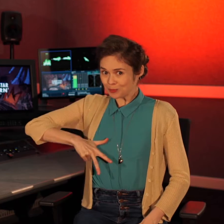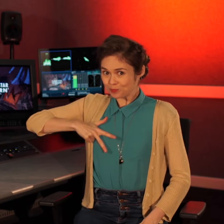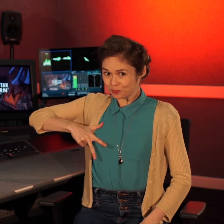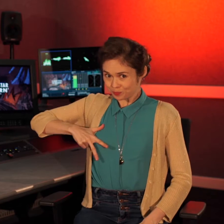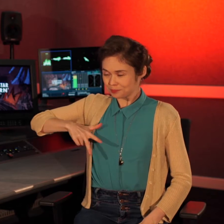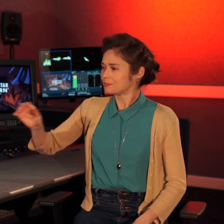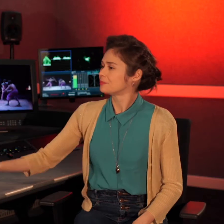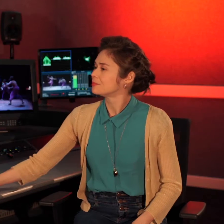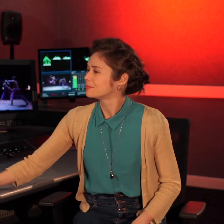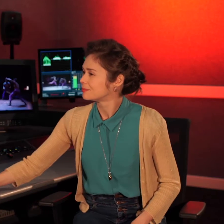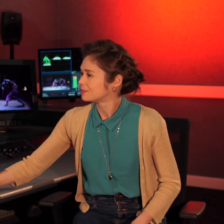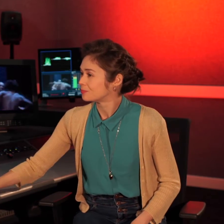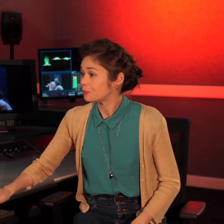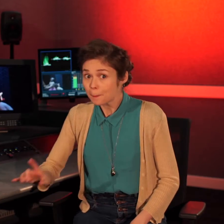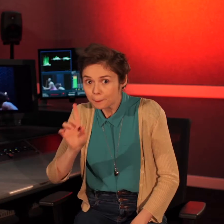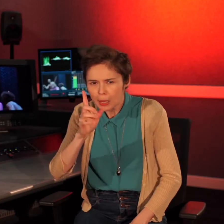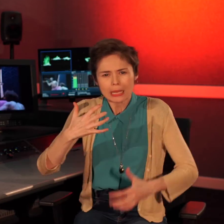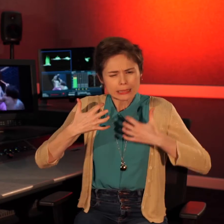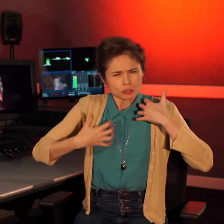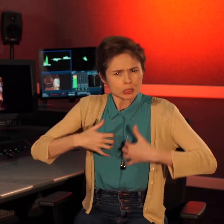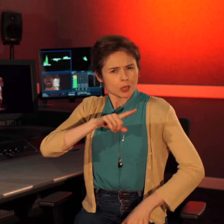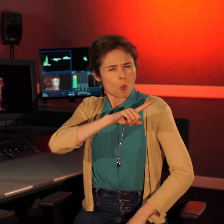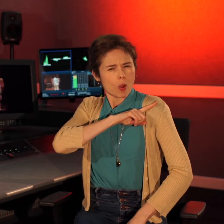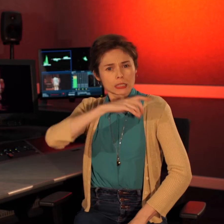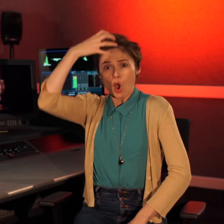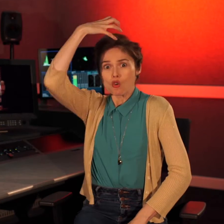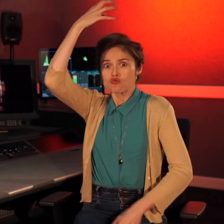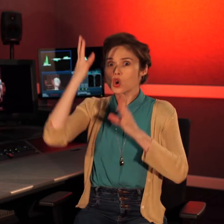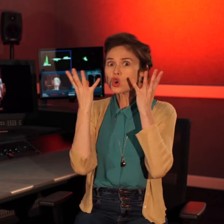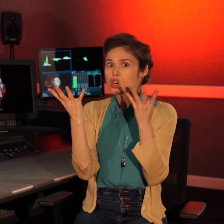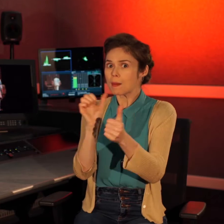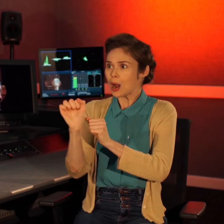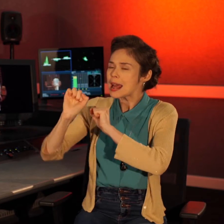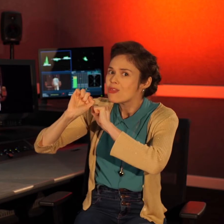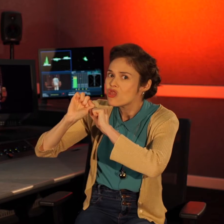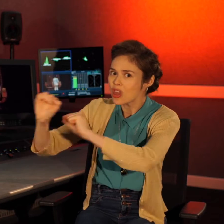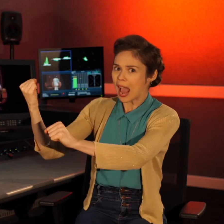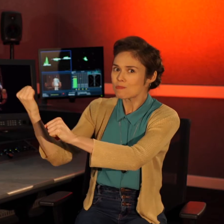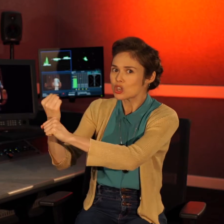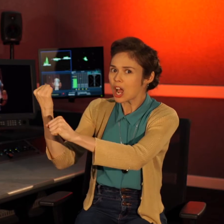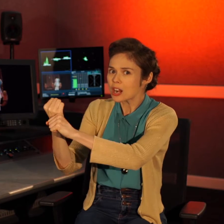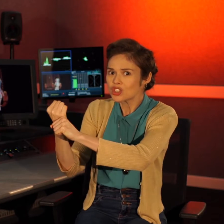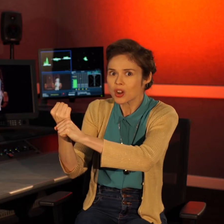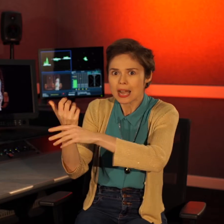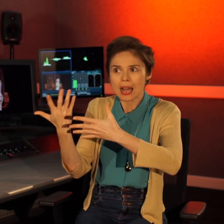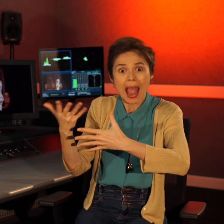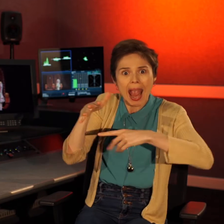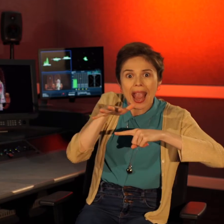set in Denmark. However, the setting of the RSC's production that you